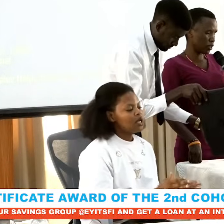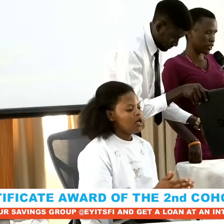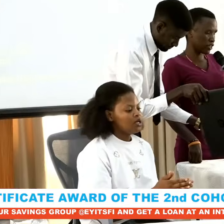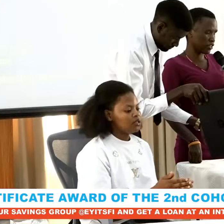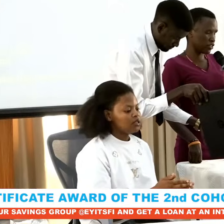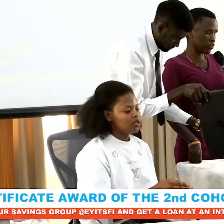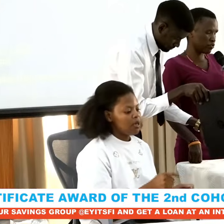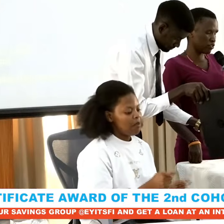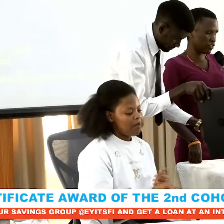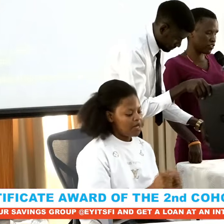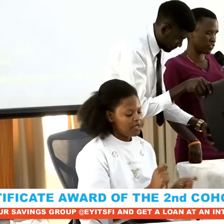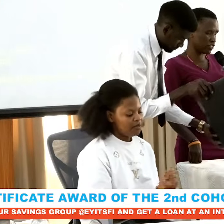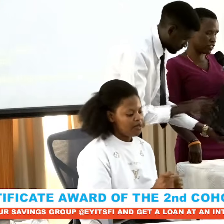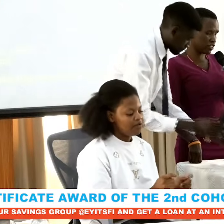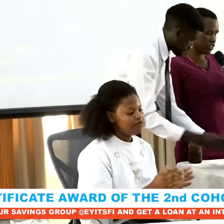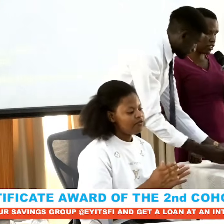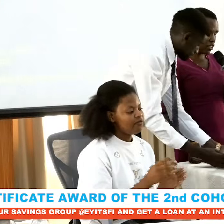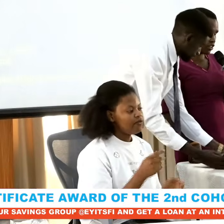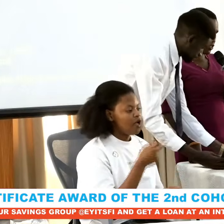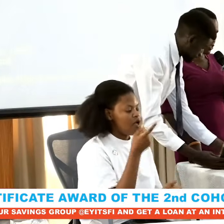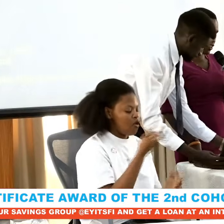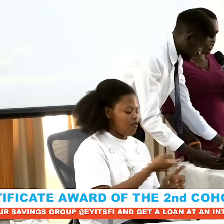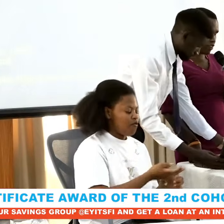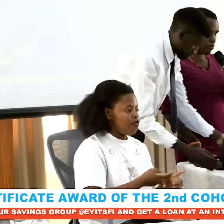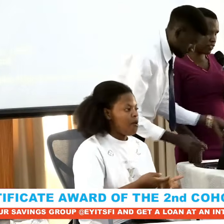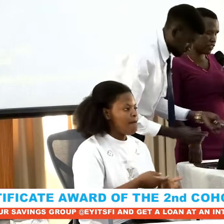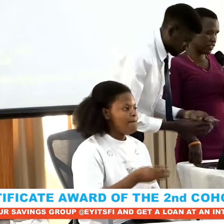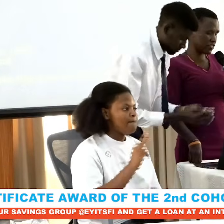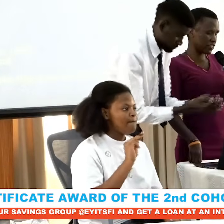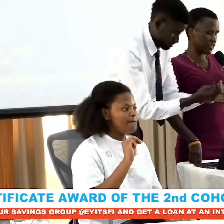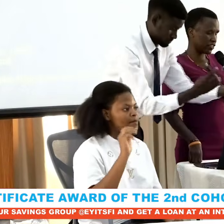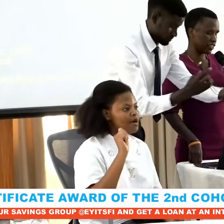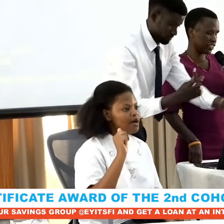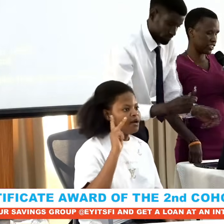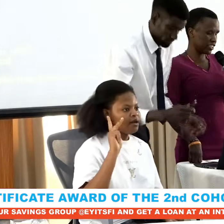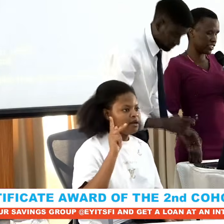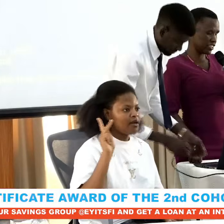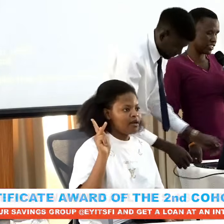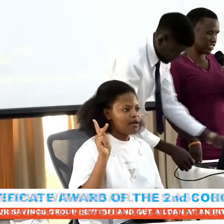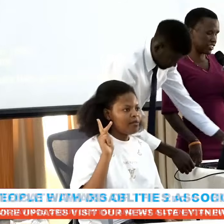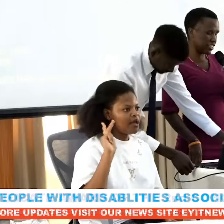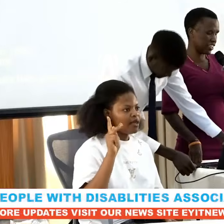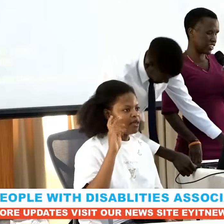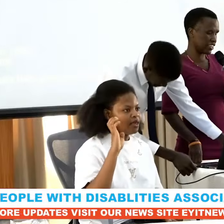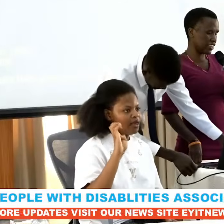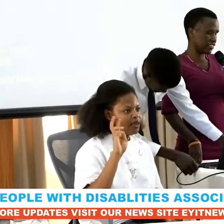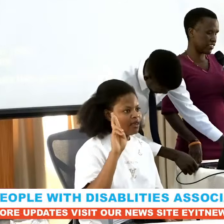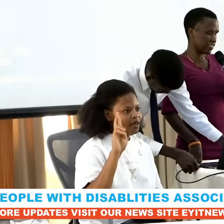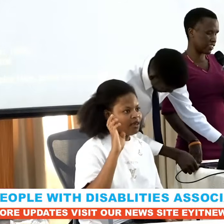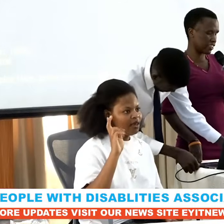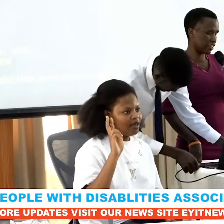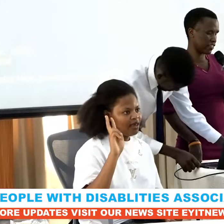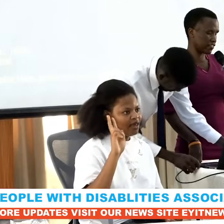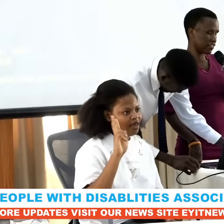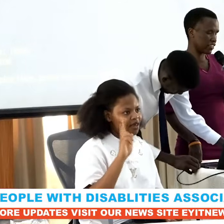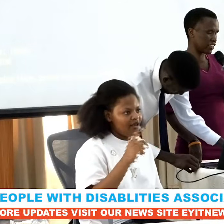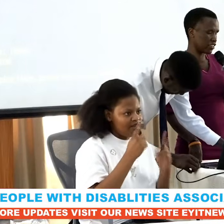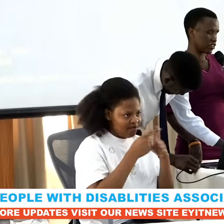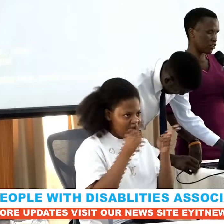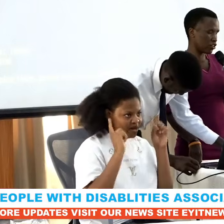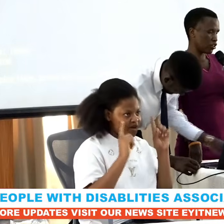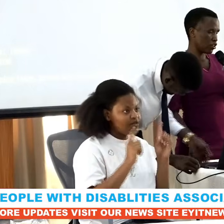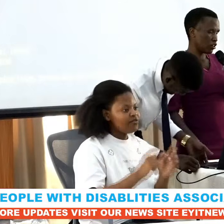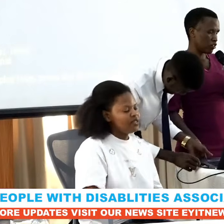from Makerere University. I also have a bachelor's degree in Guidance and